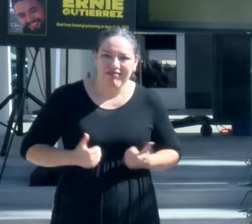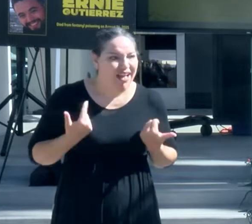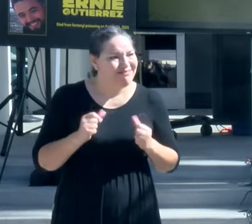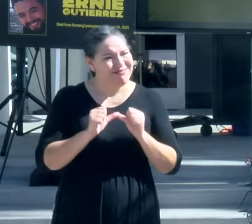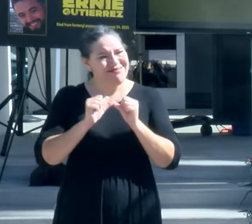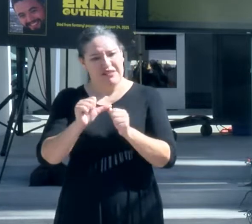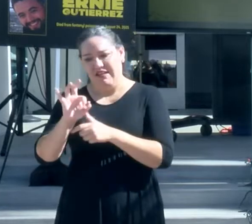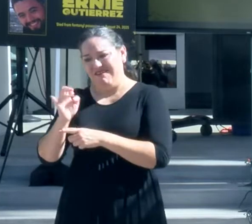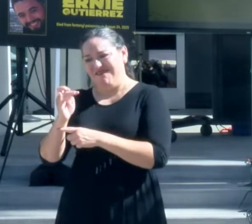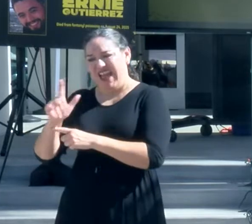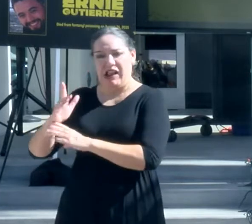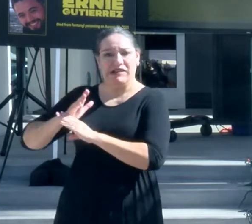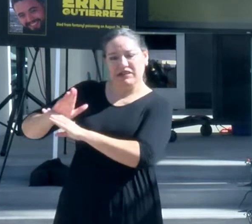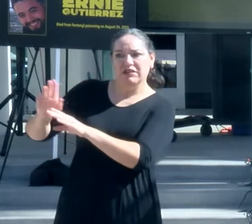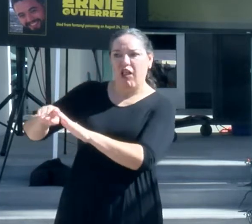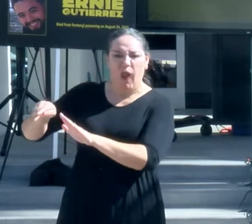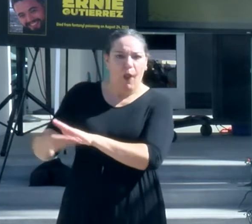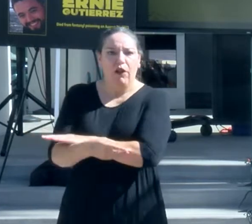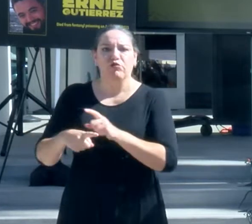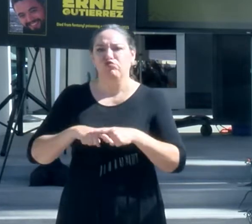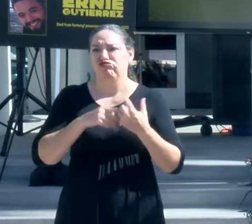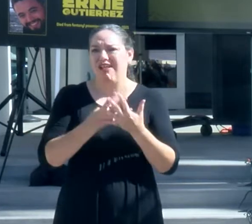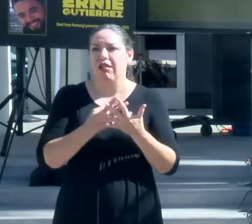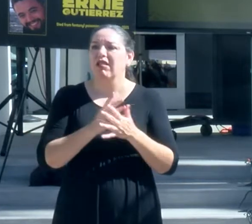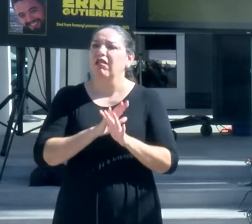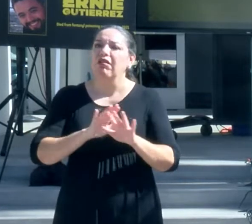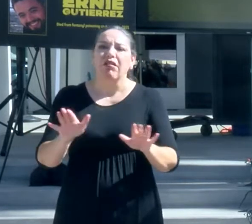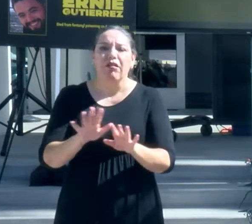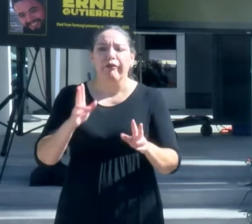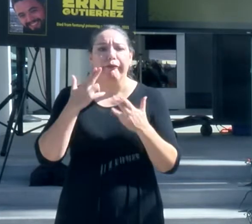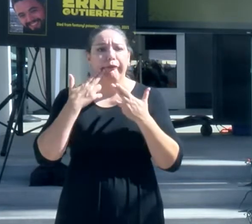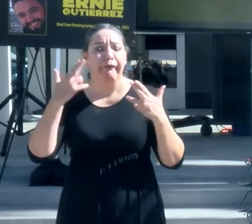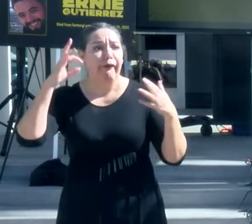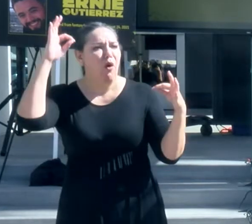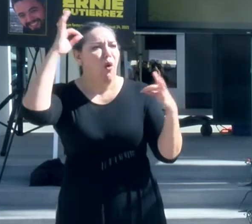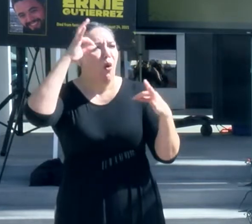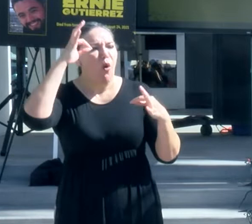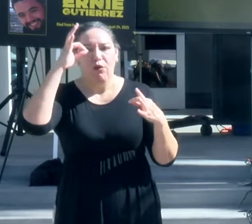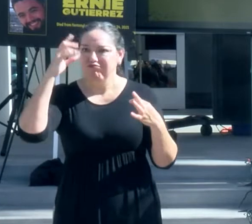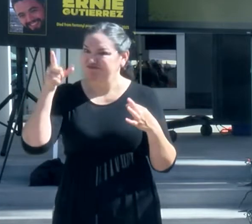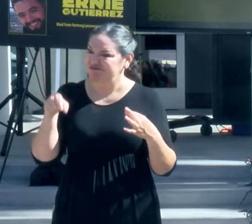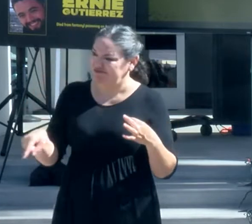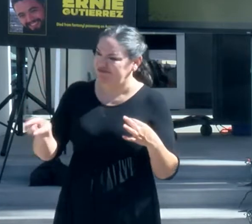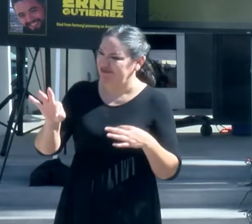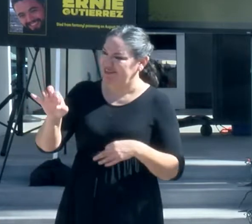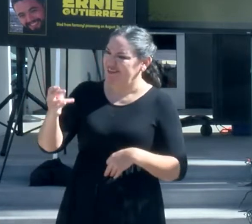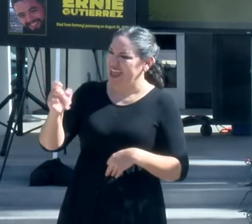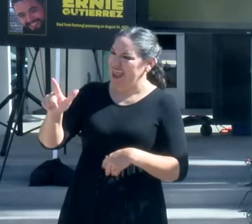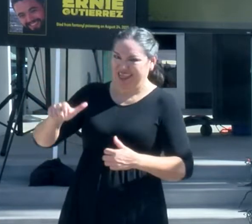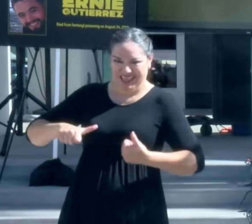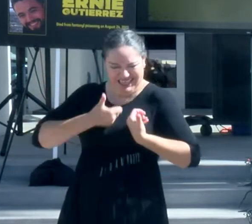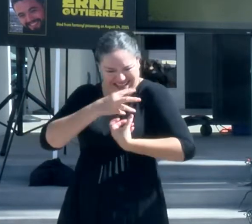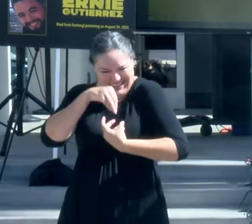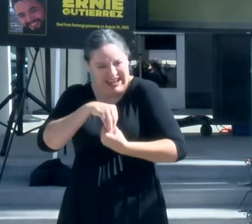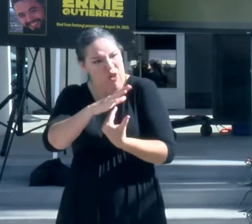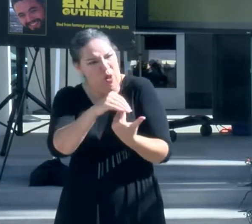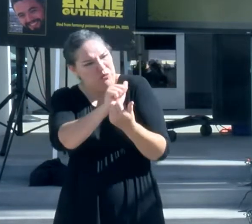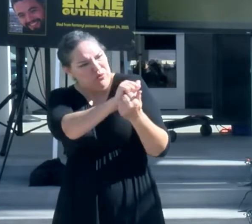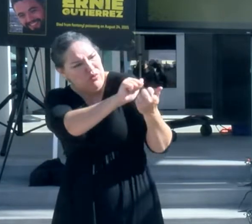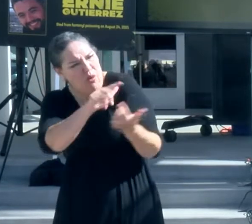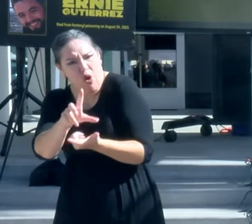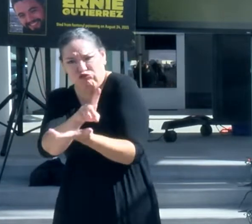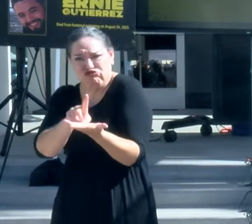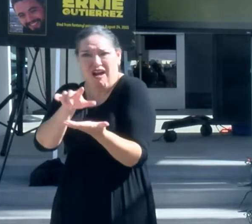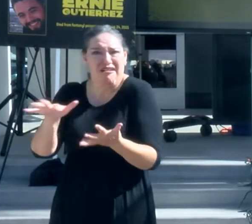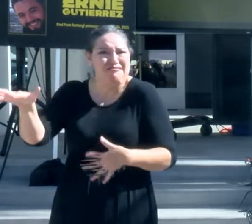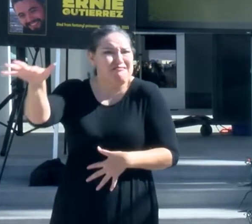from entering our jails. Please don't be naive to the fact that fentanyl lives in almost every drug out there, and its powerful effects